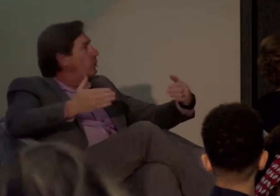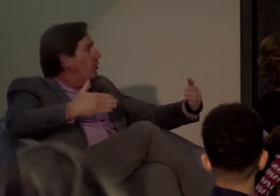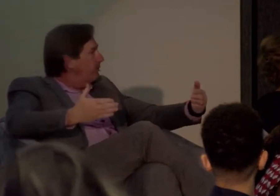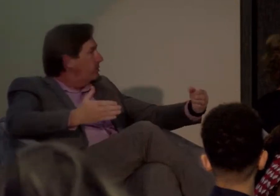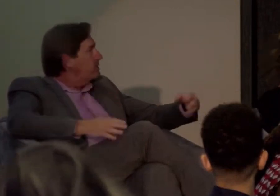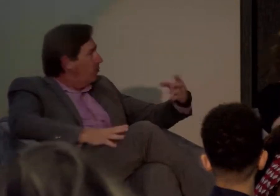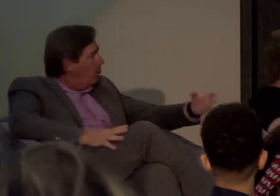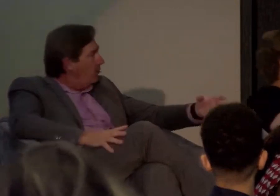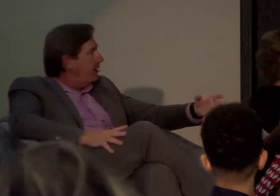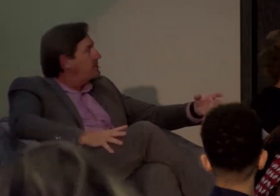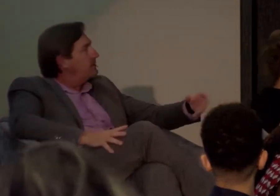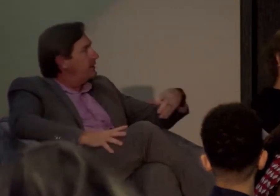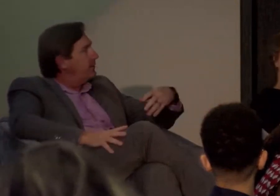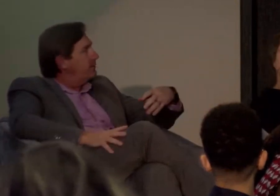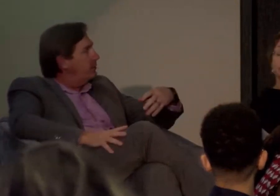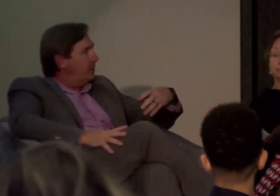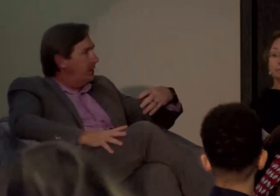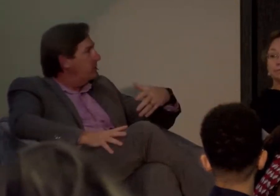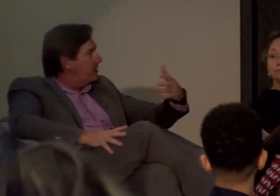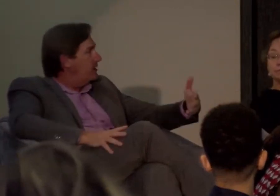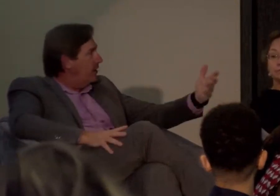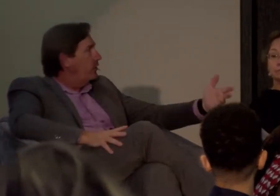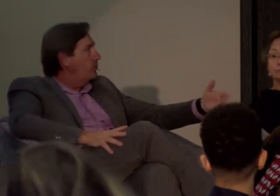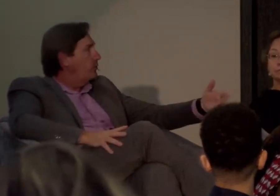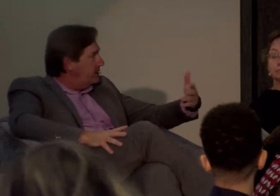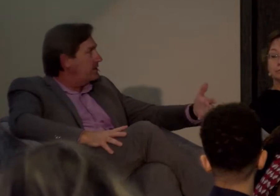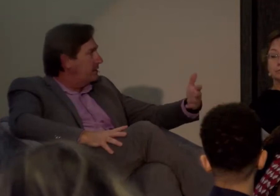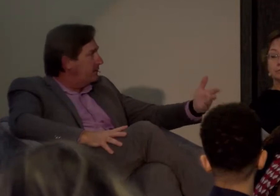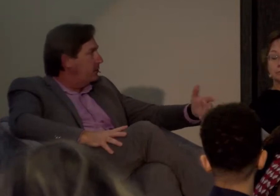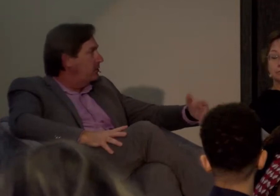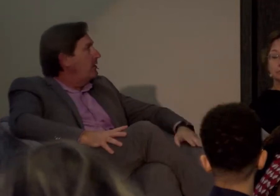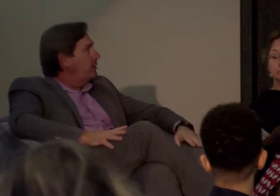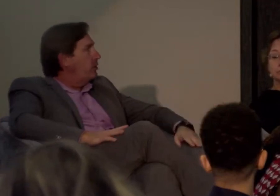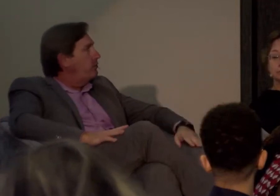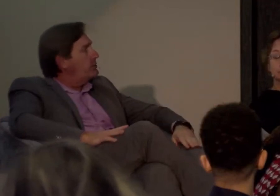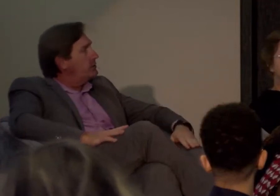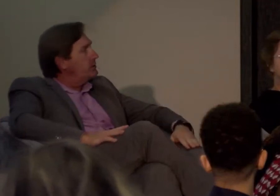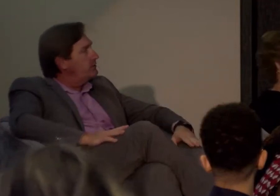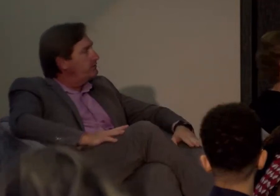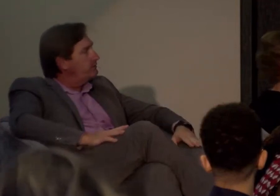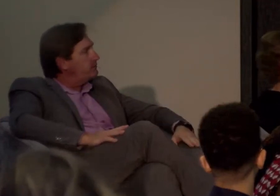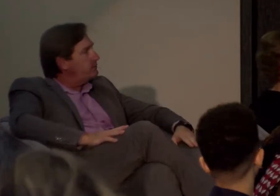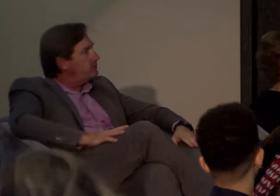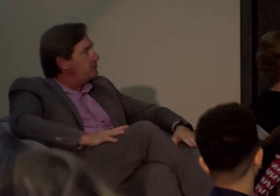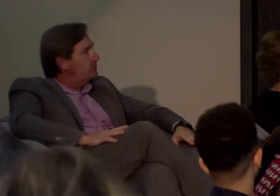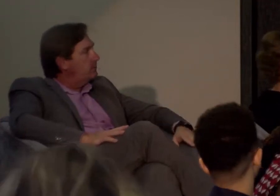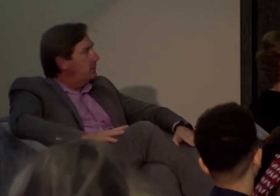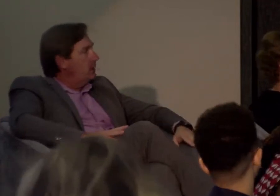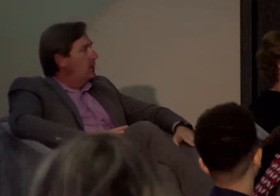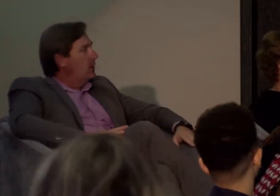flex your workforce. It's more about being able to actually get on with it, be successful, and grow your business. So what would you change tomorrow then?